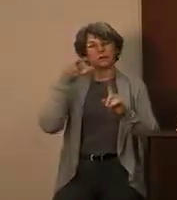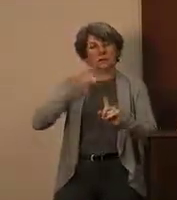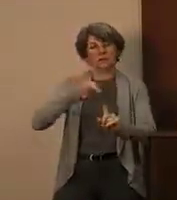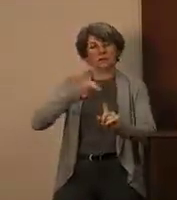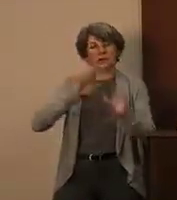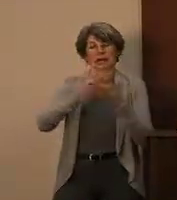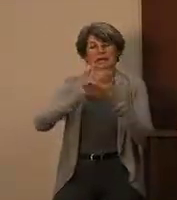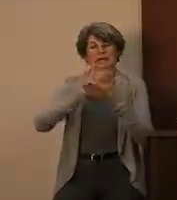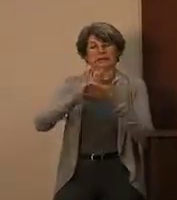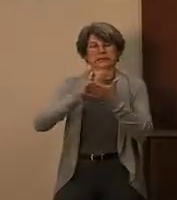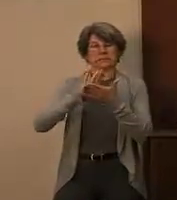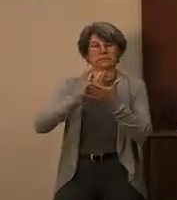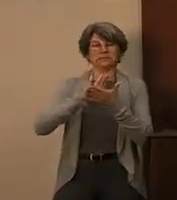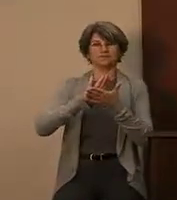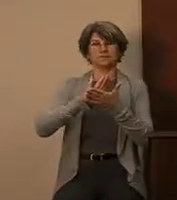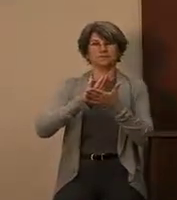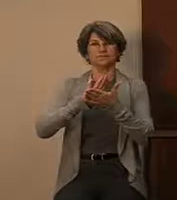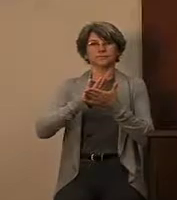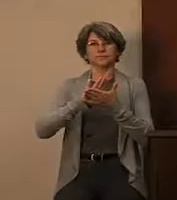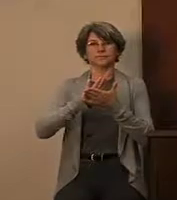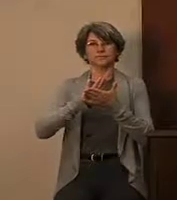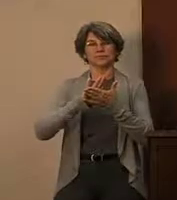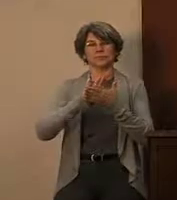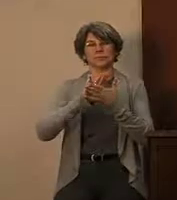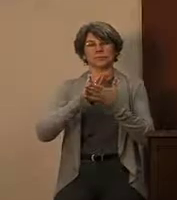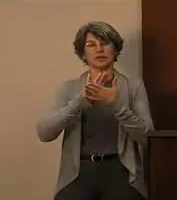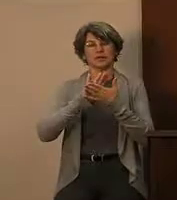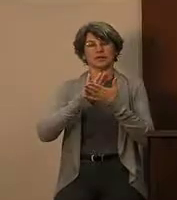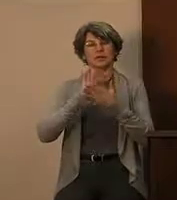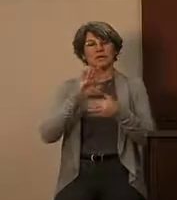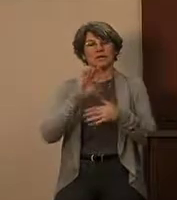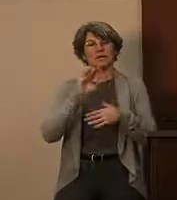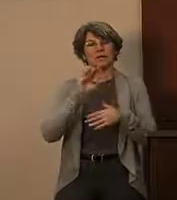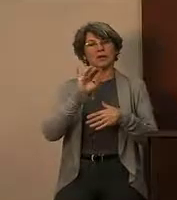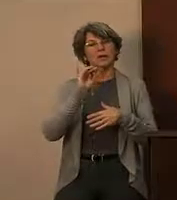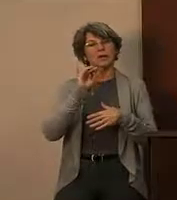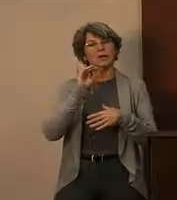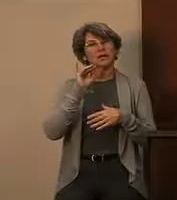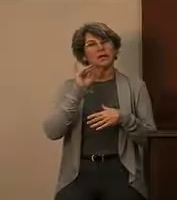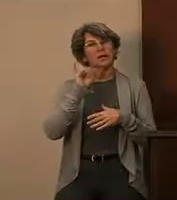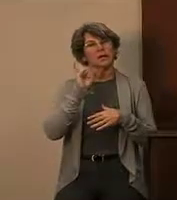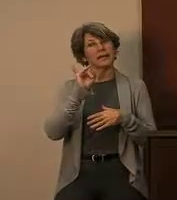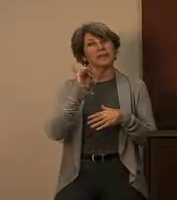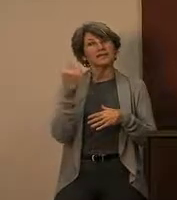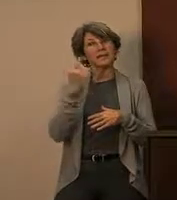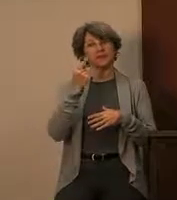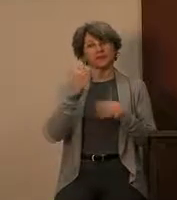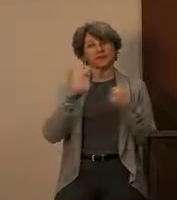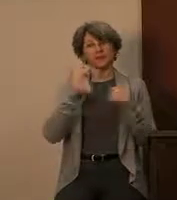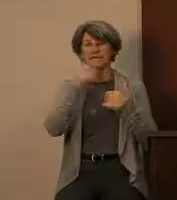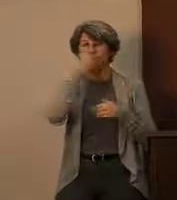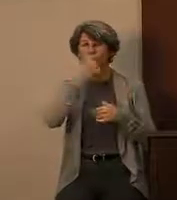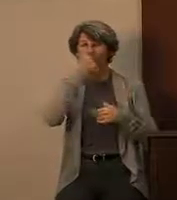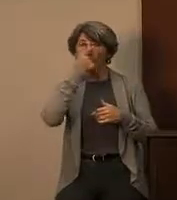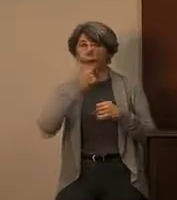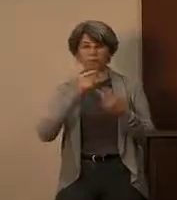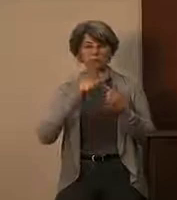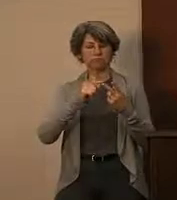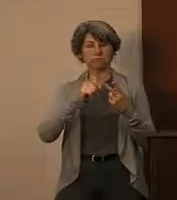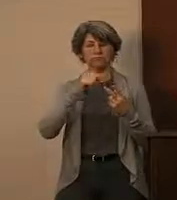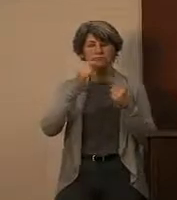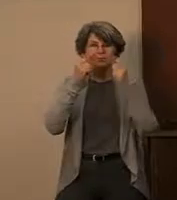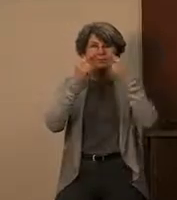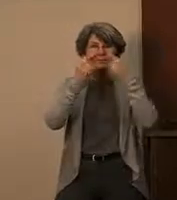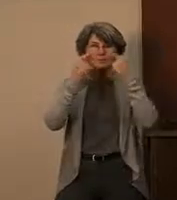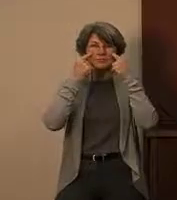for respiratory hygiene, if anybody has a cold, a sinus infection, and